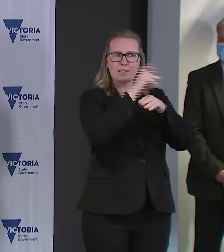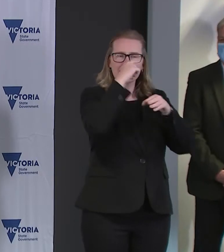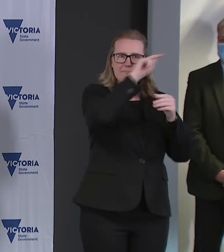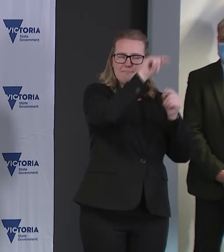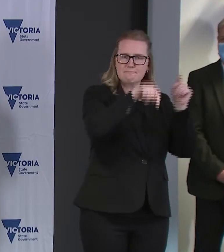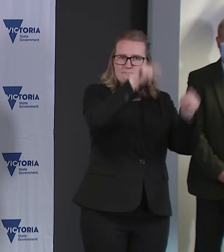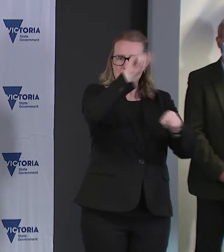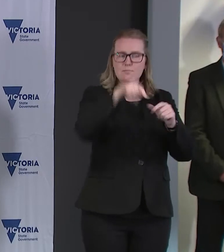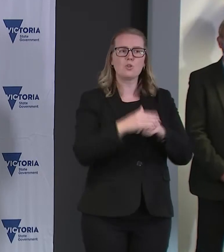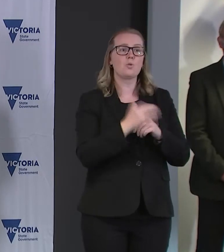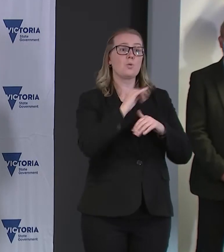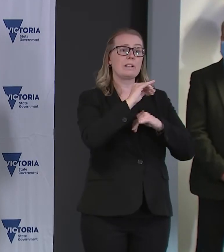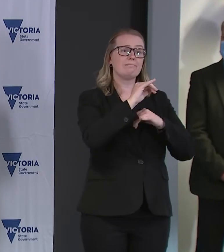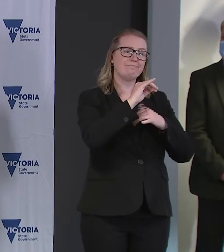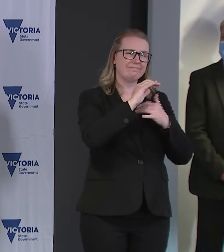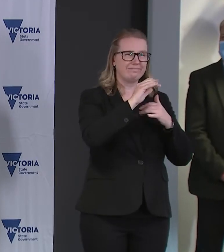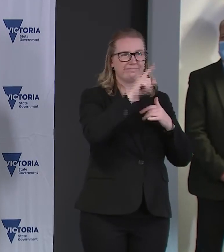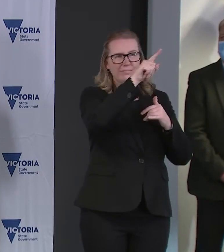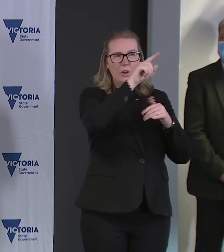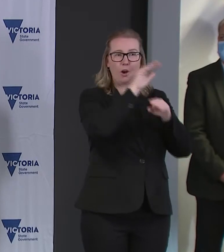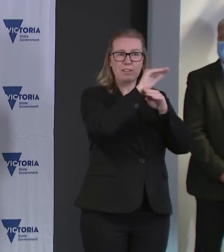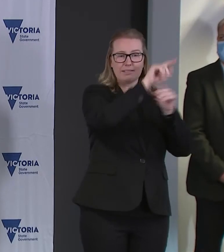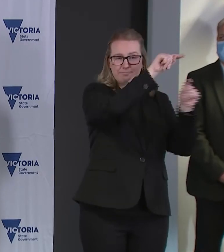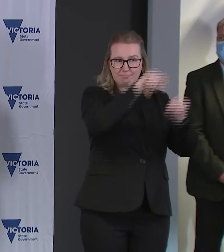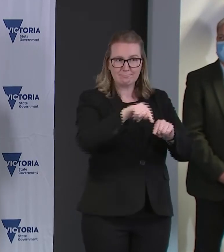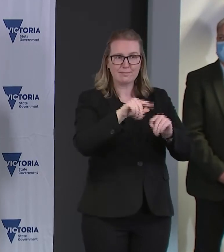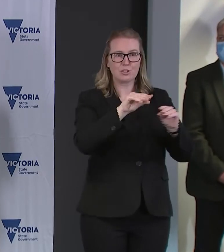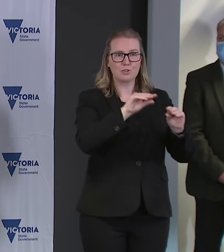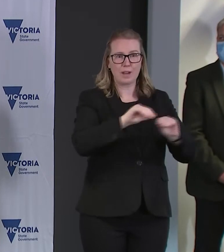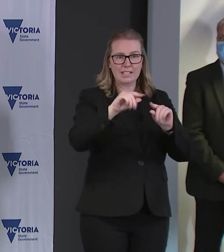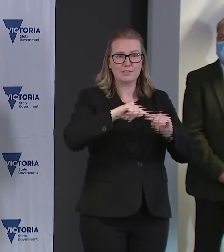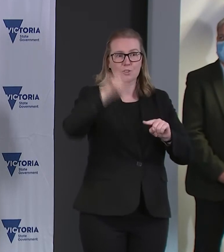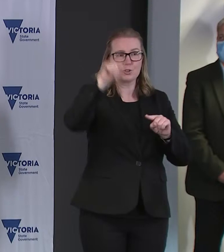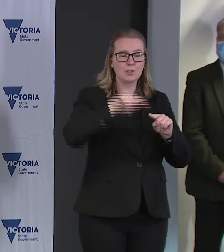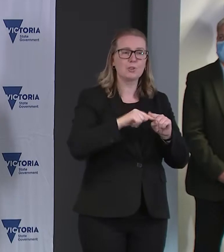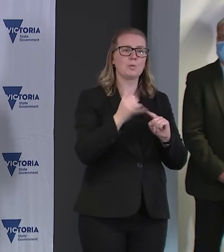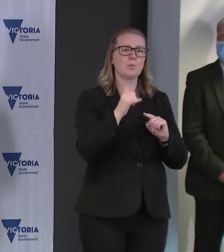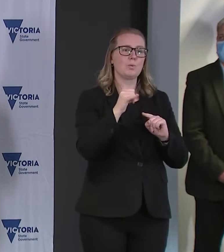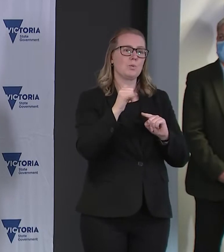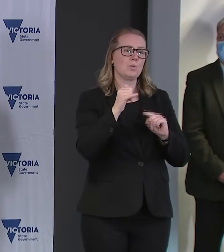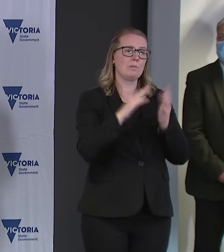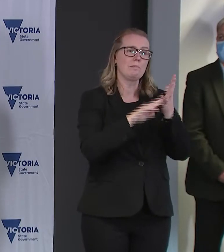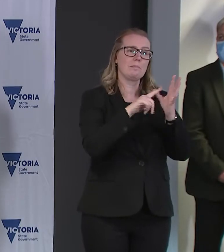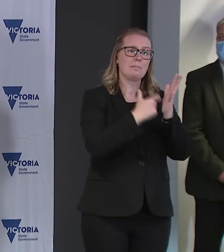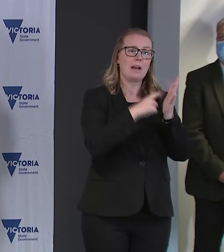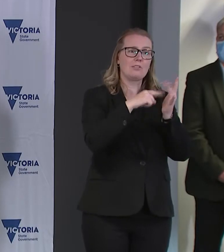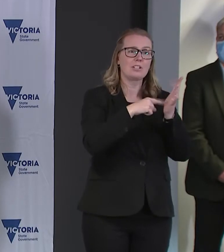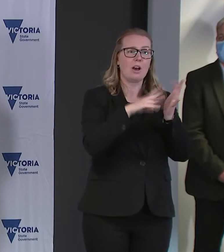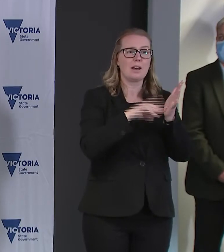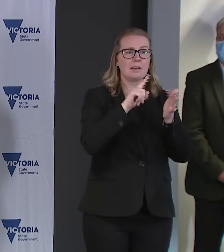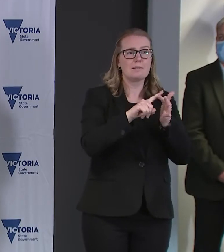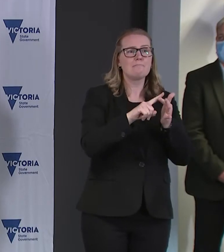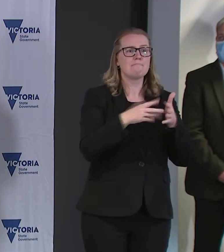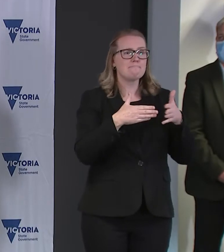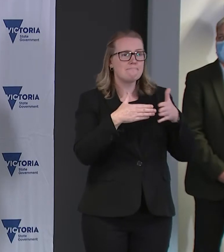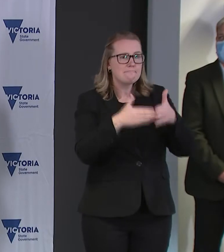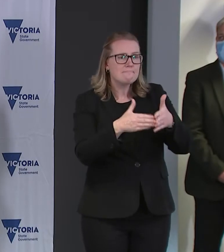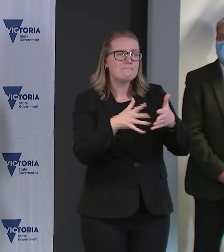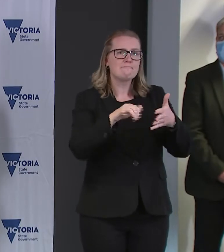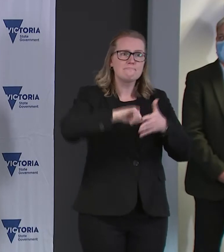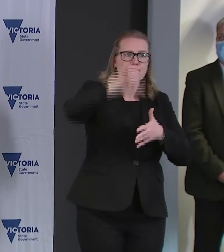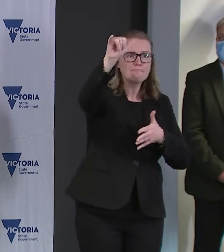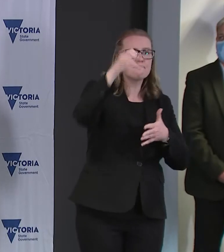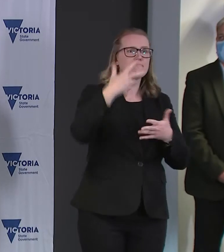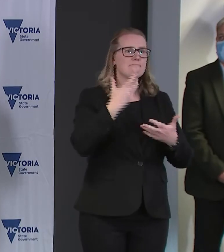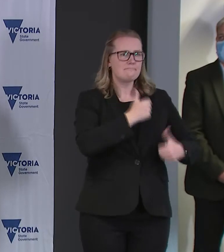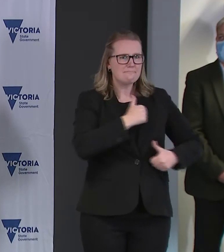for international transfers. We have some exemption arrangements in place for maritime crews who are coming in very briefly and then heading out again by flight. So we